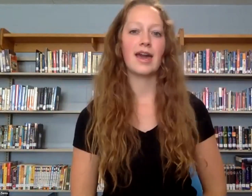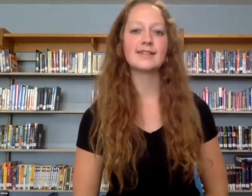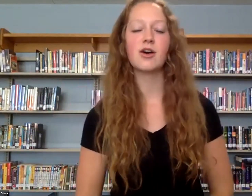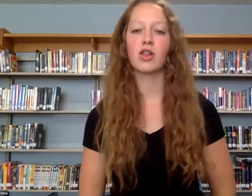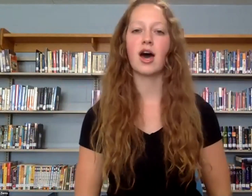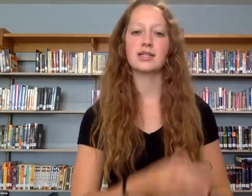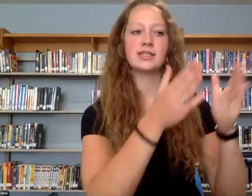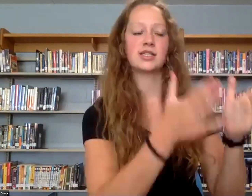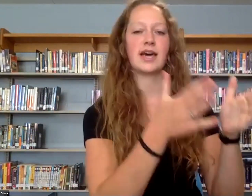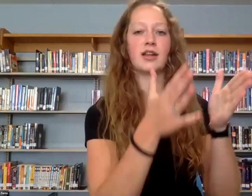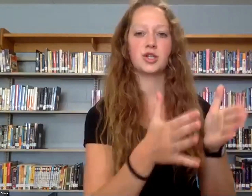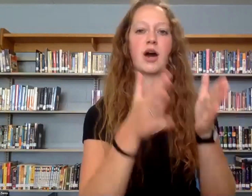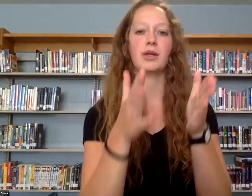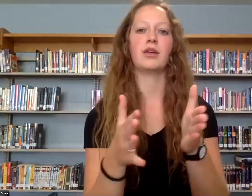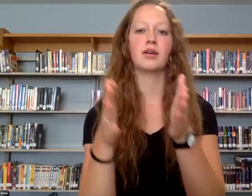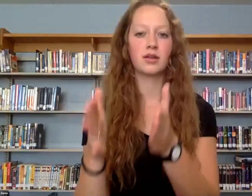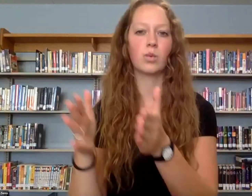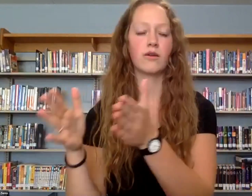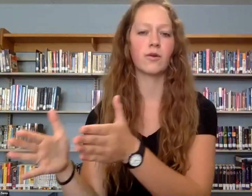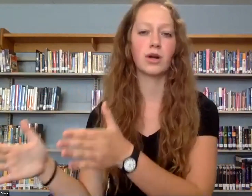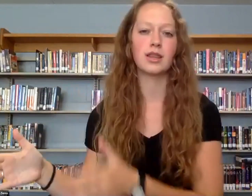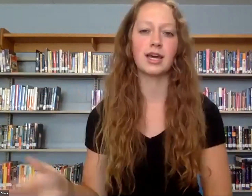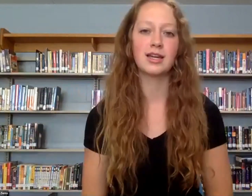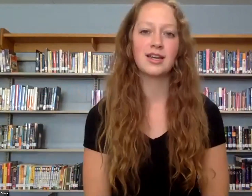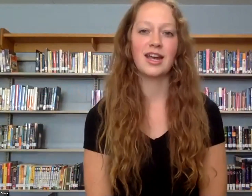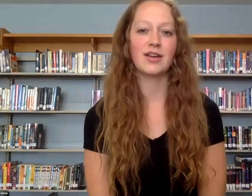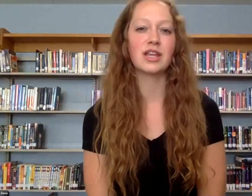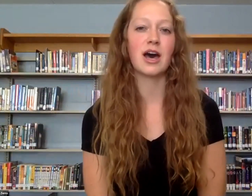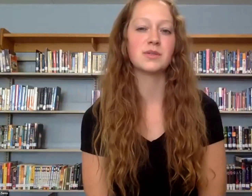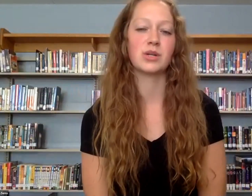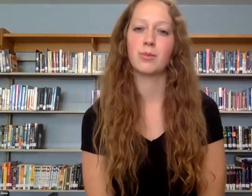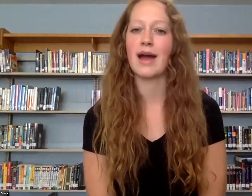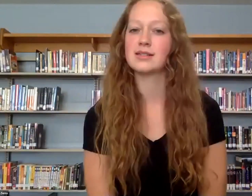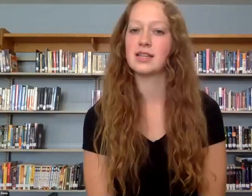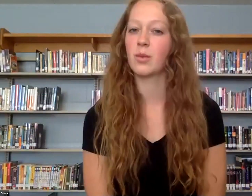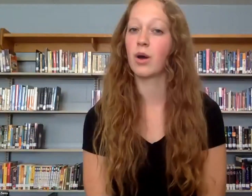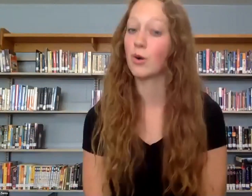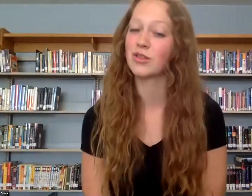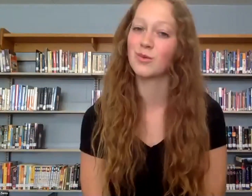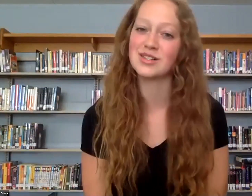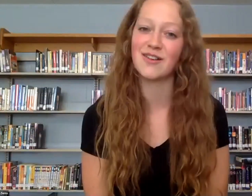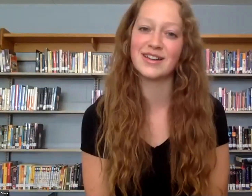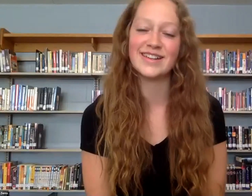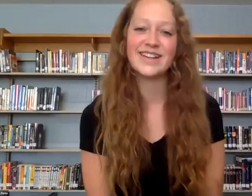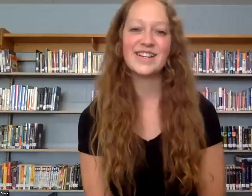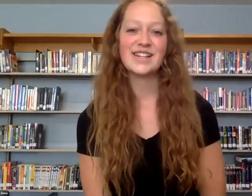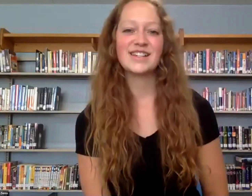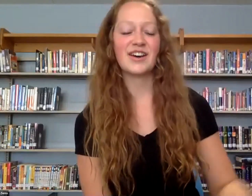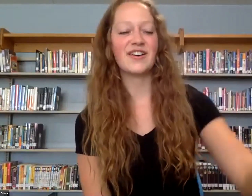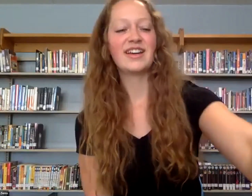ASL Gloss is just that choppy word for word thing. And it really helps when you're practicing what order the words go in. So